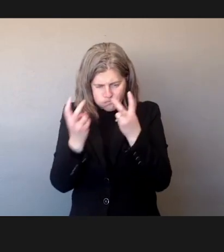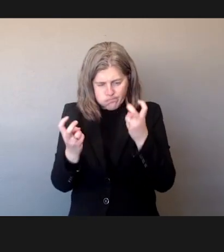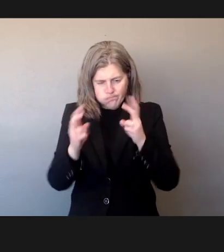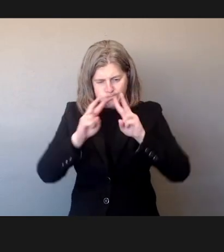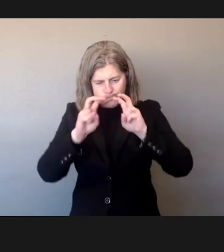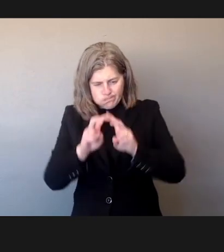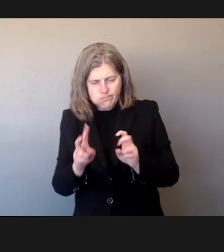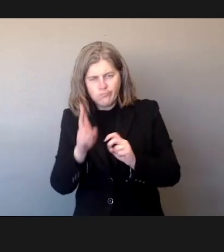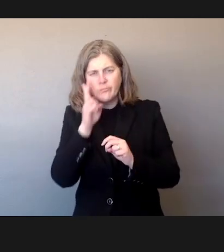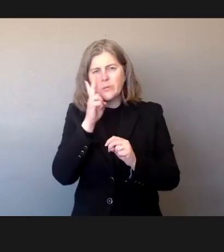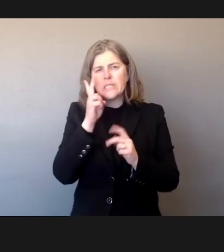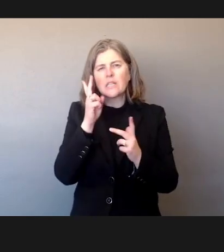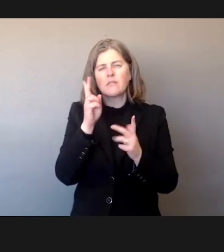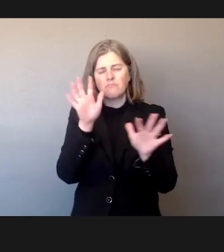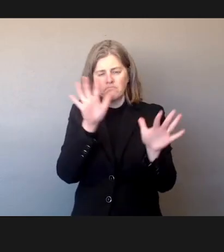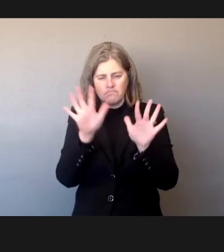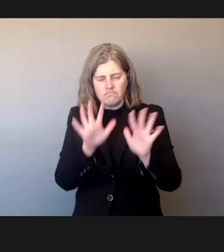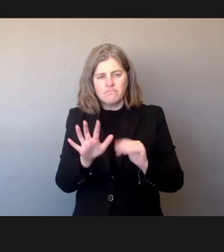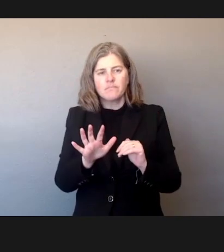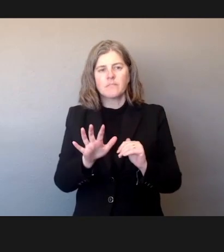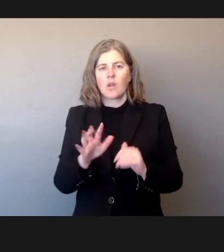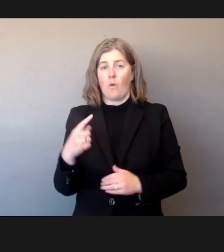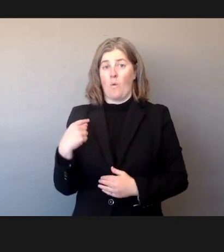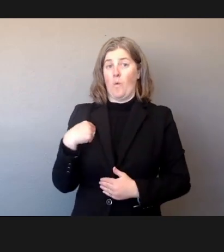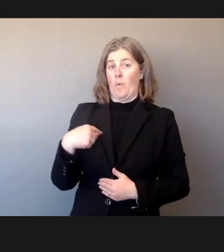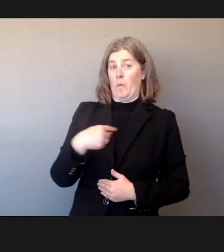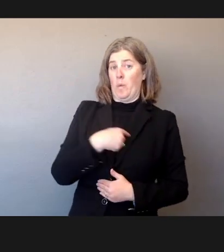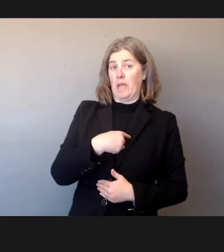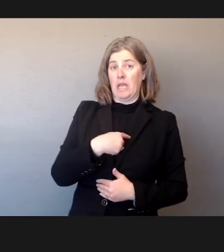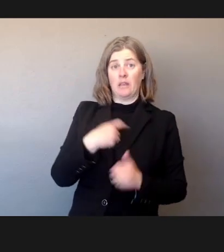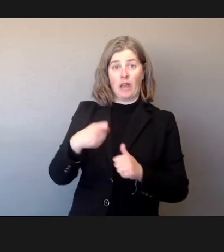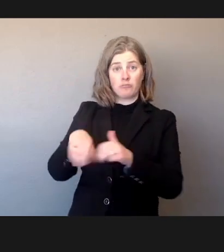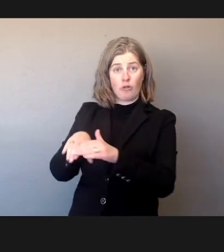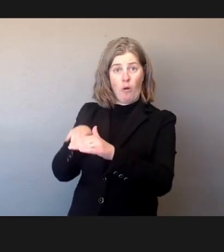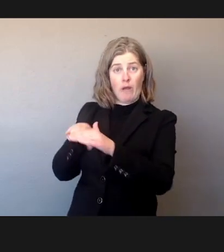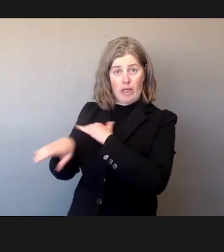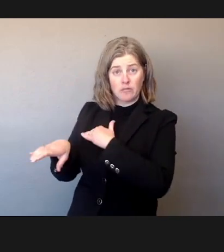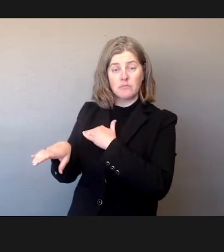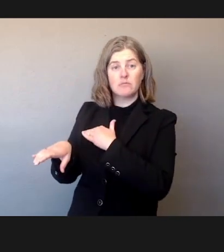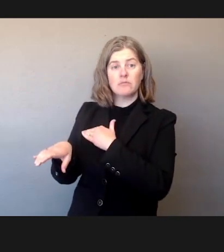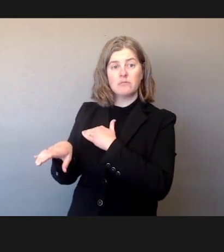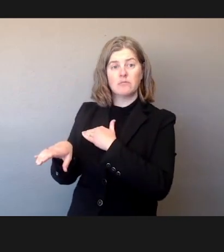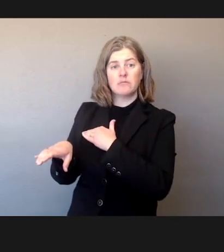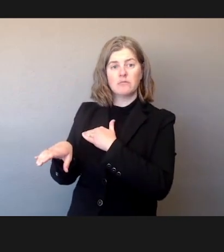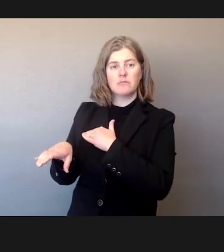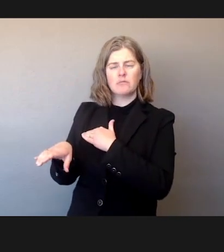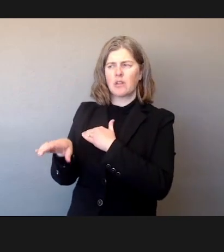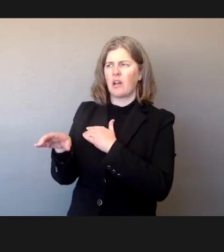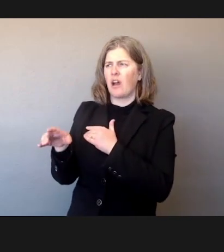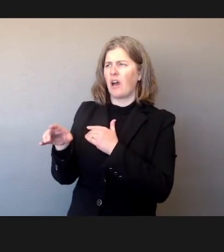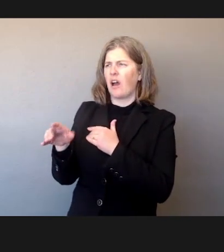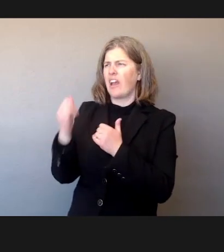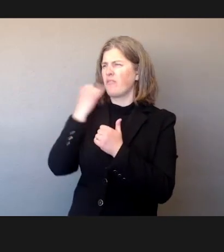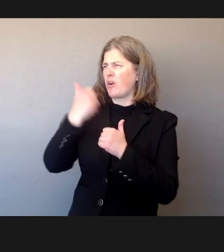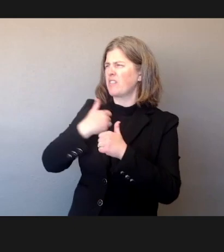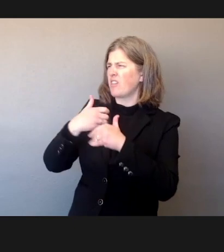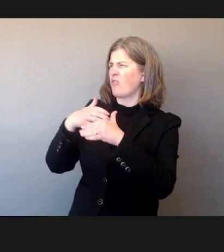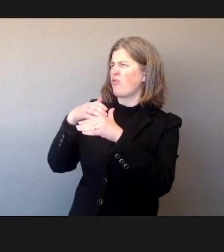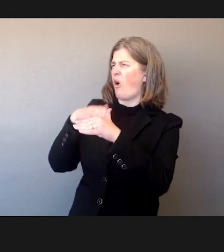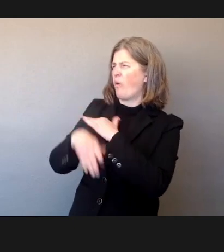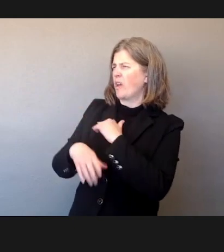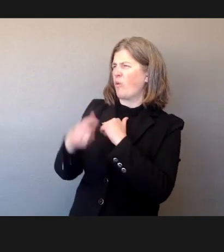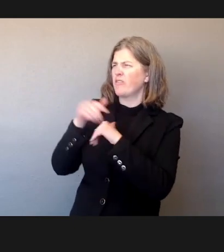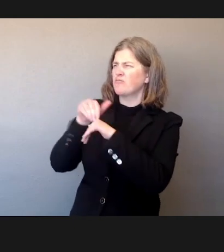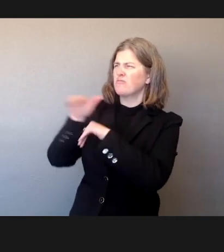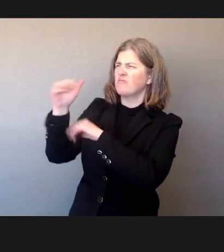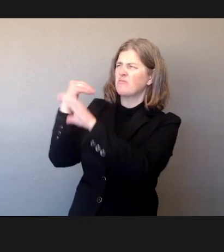analyze it and the like. We can go in and get or request, I forget if we can go in or just